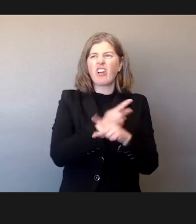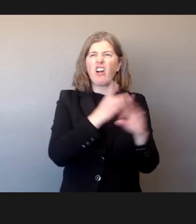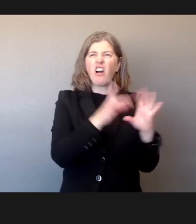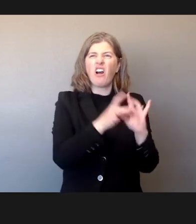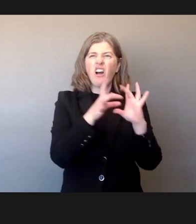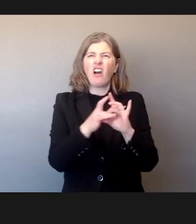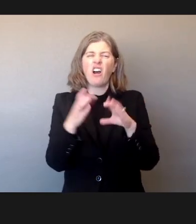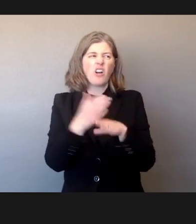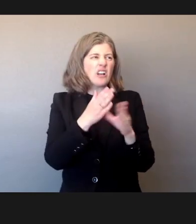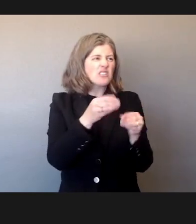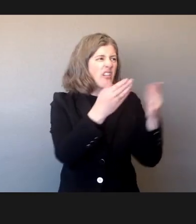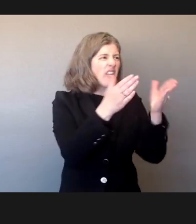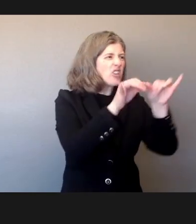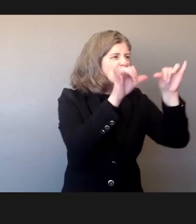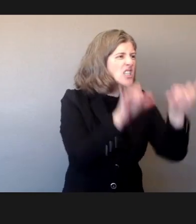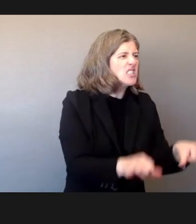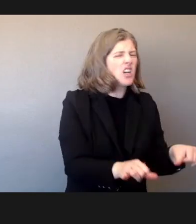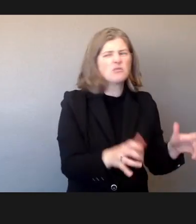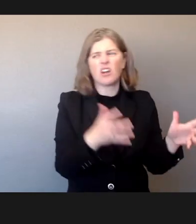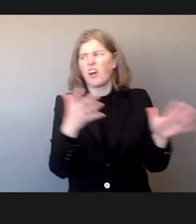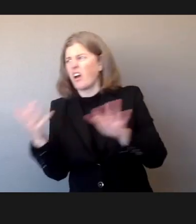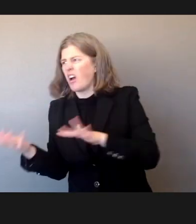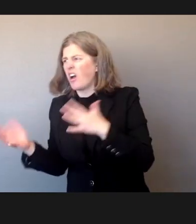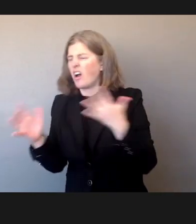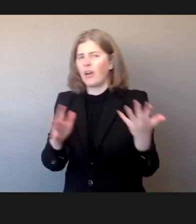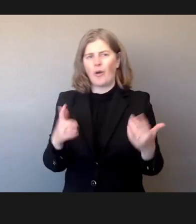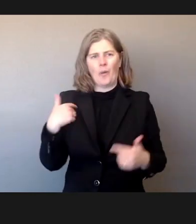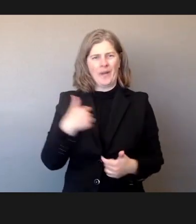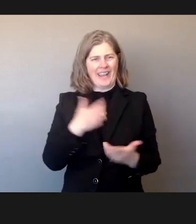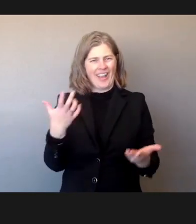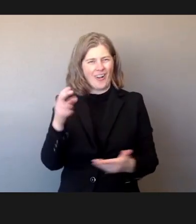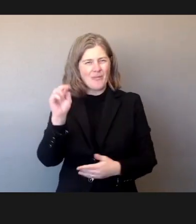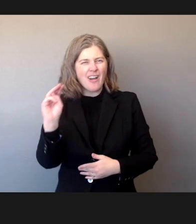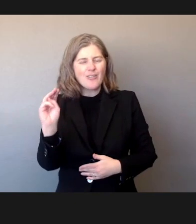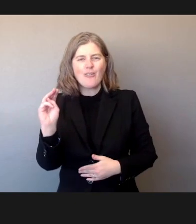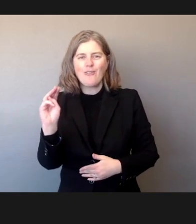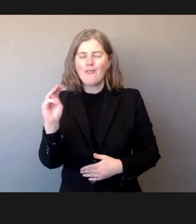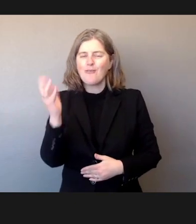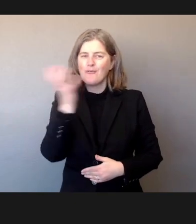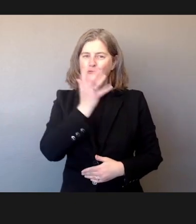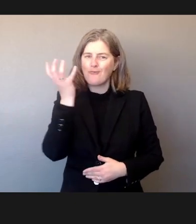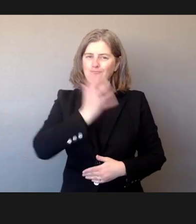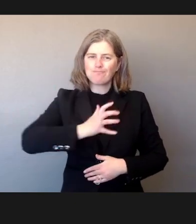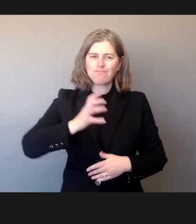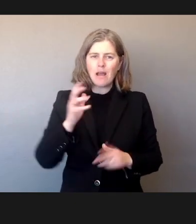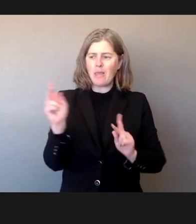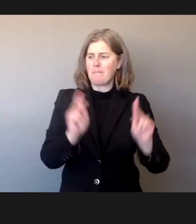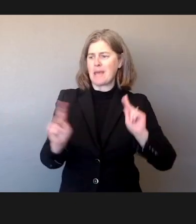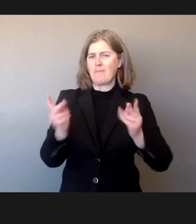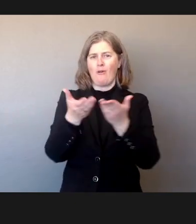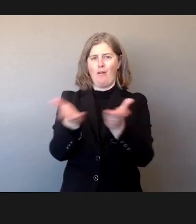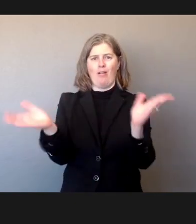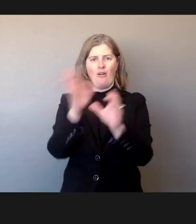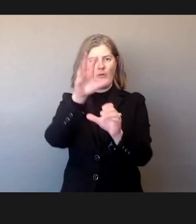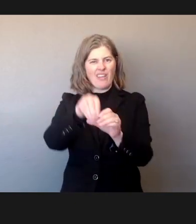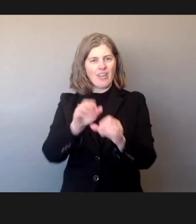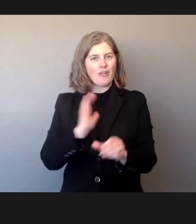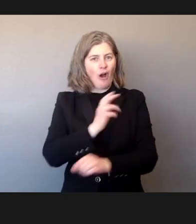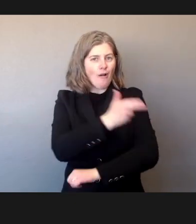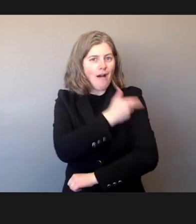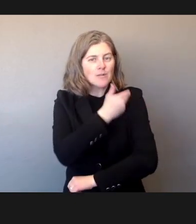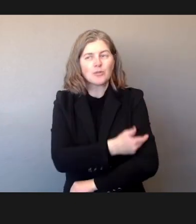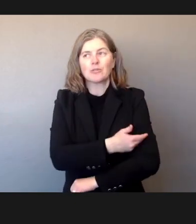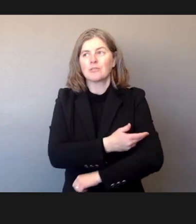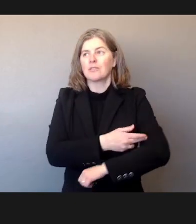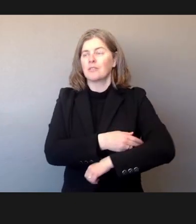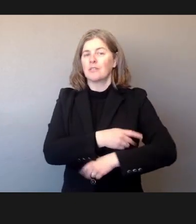between their delivery systems. And, New Mexico has done an amazing, the people in our hospitals